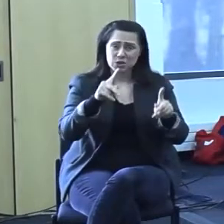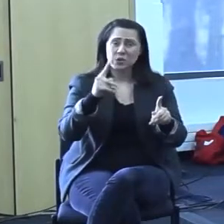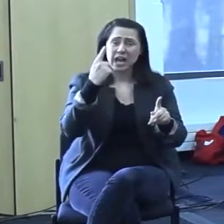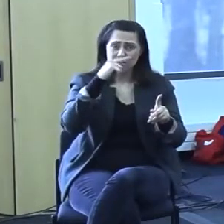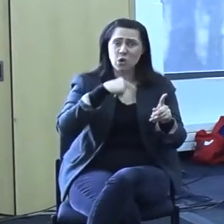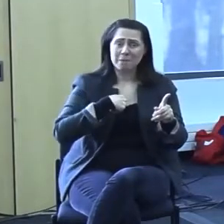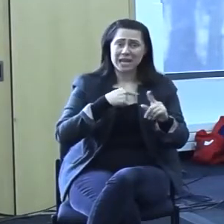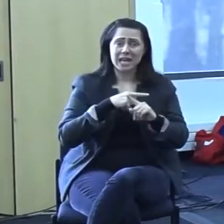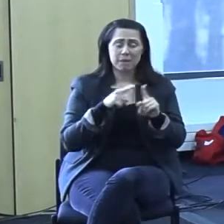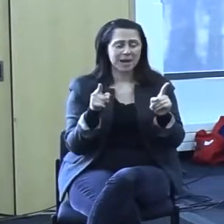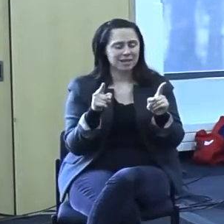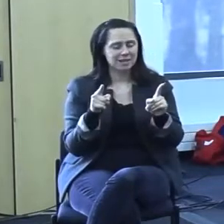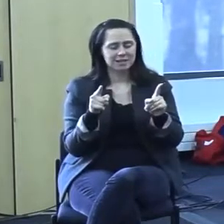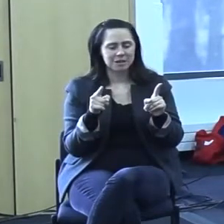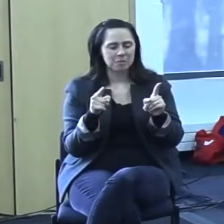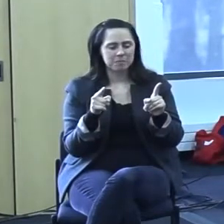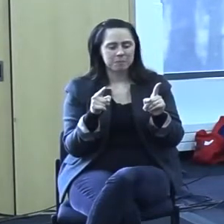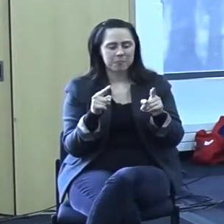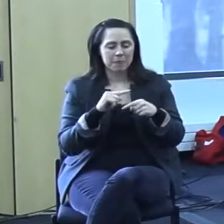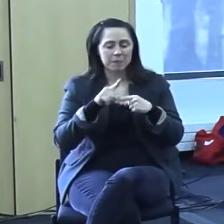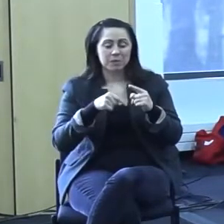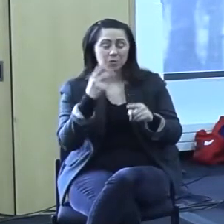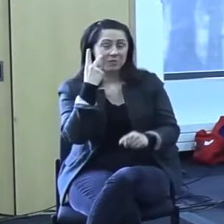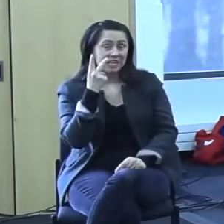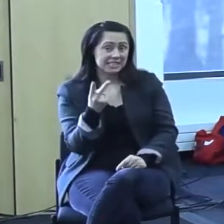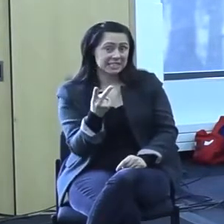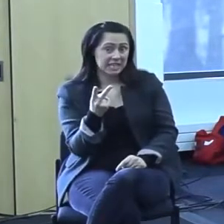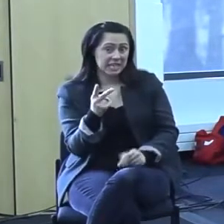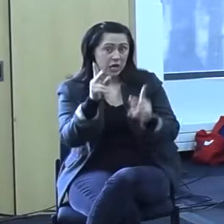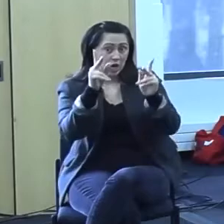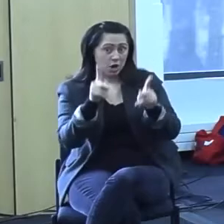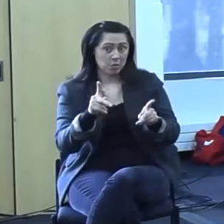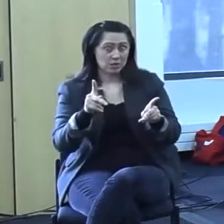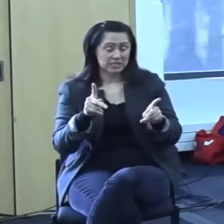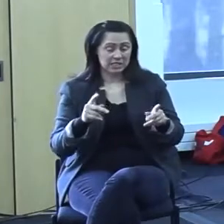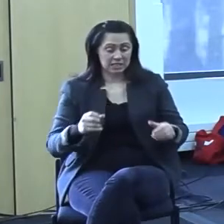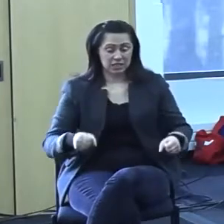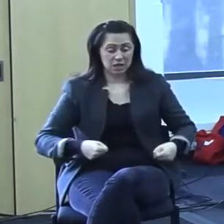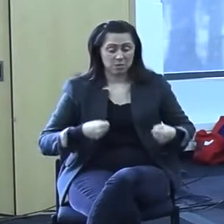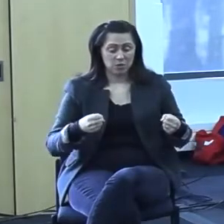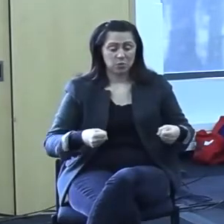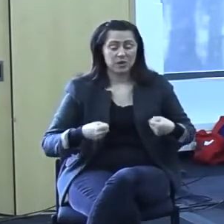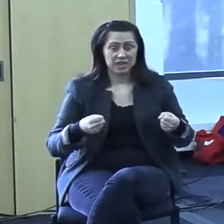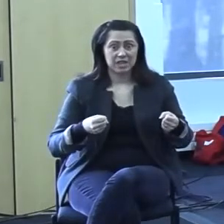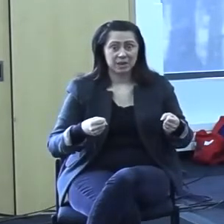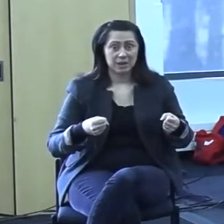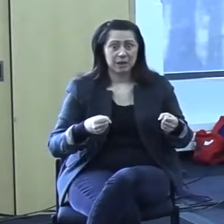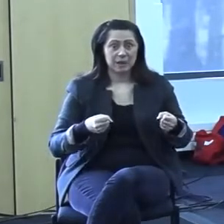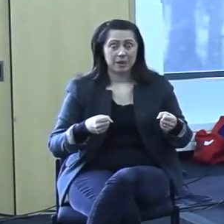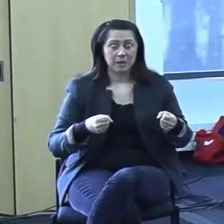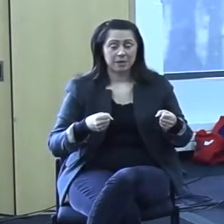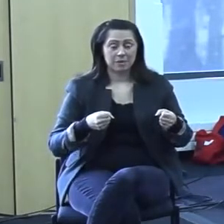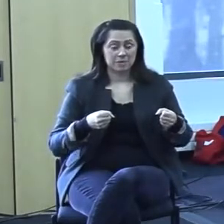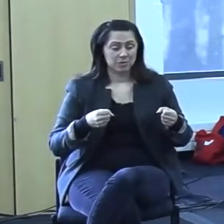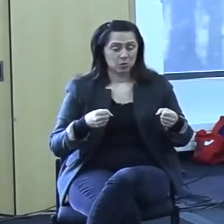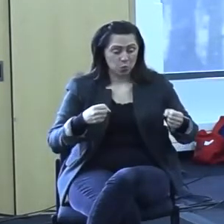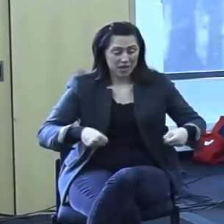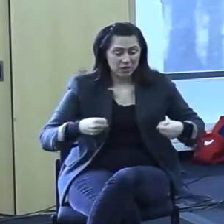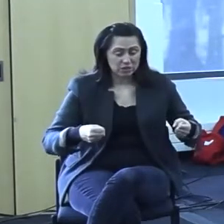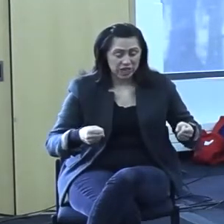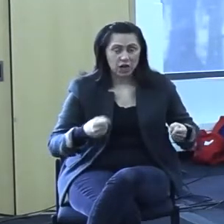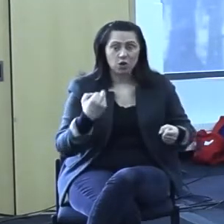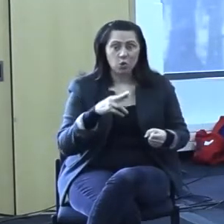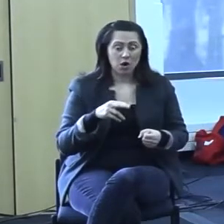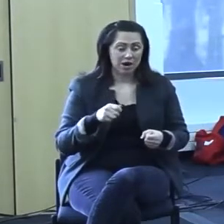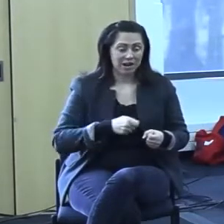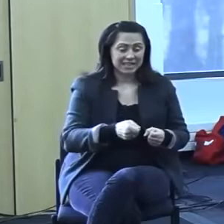me. But when they see a person coming with a disability, especially with a chair or a